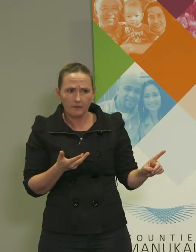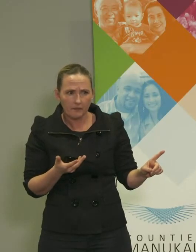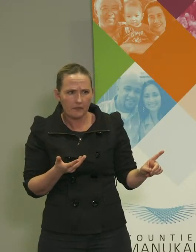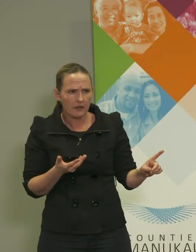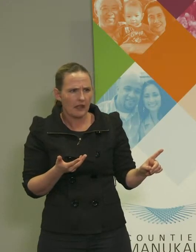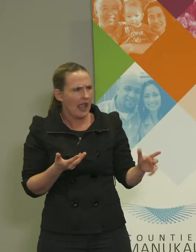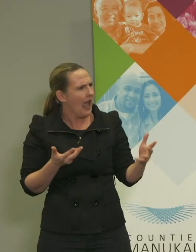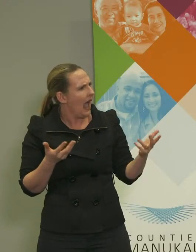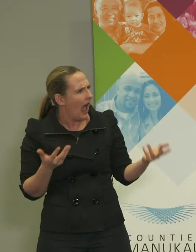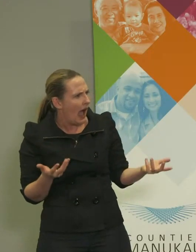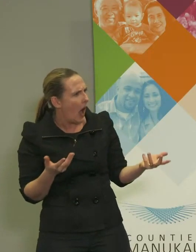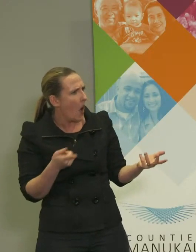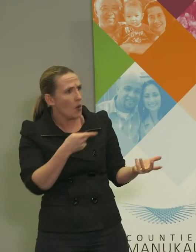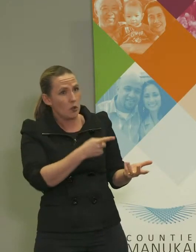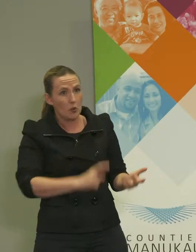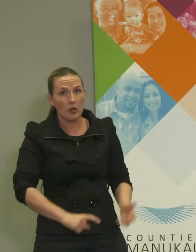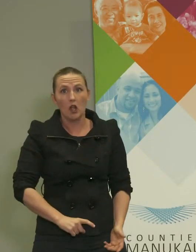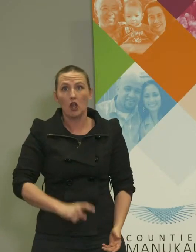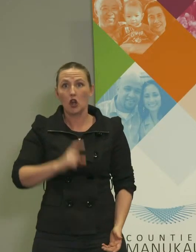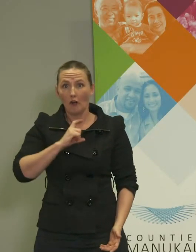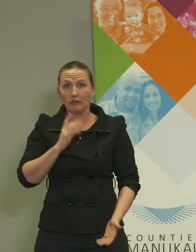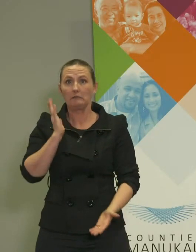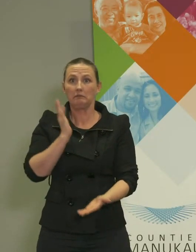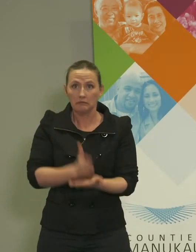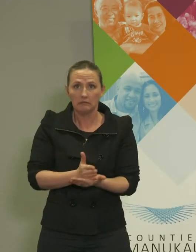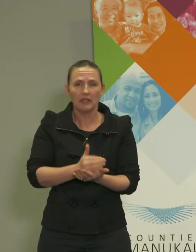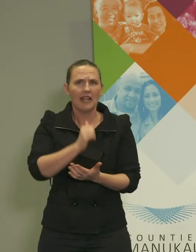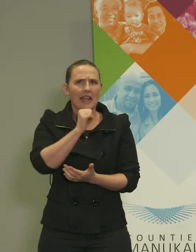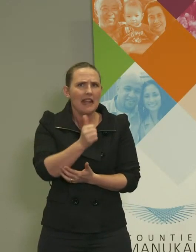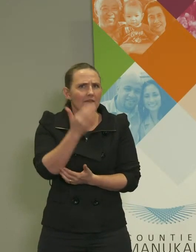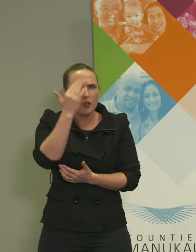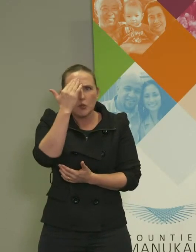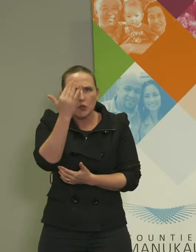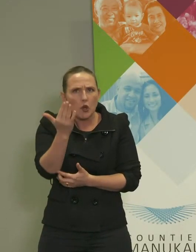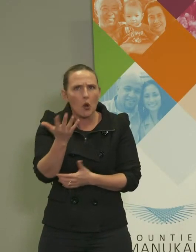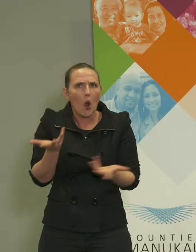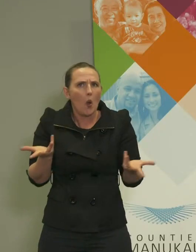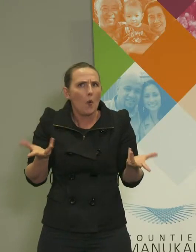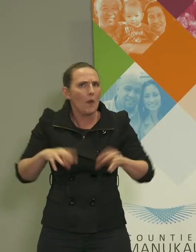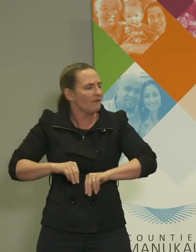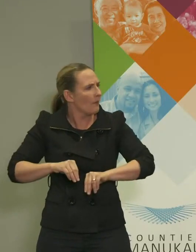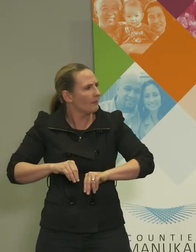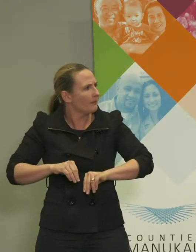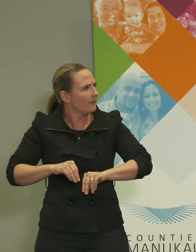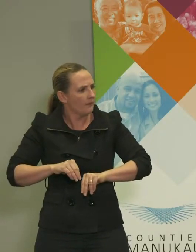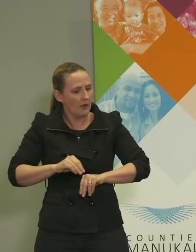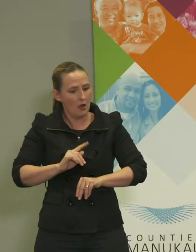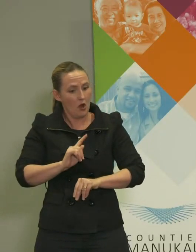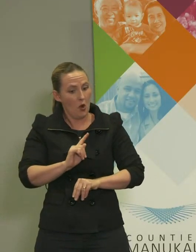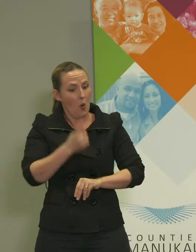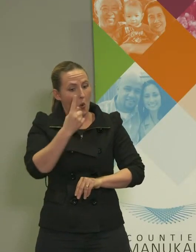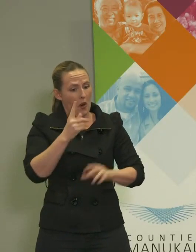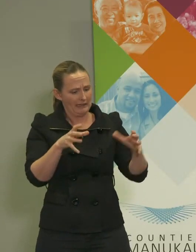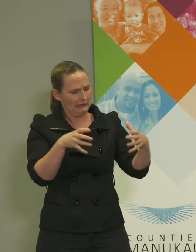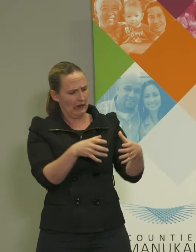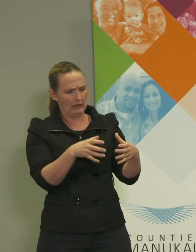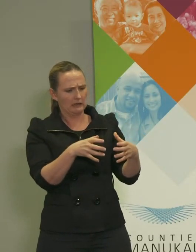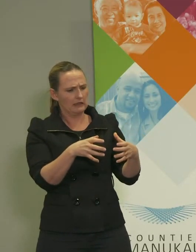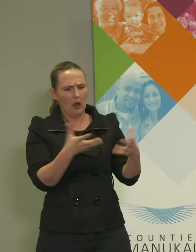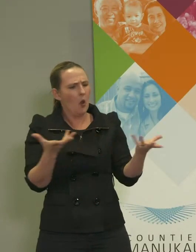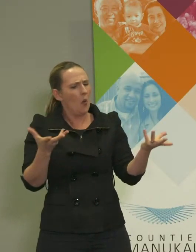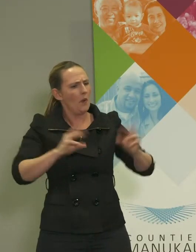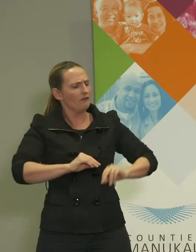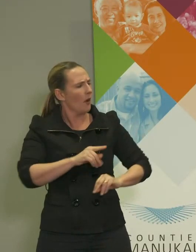How can you have absolute confidence when you don't know the source of the original Auckland cluster outbreak? You